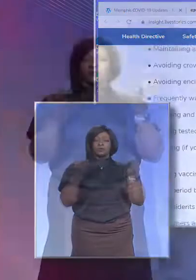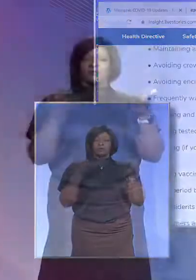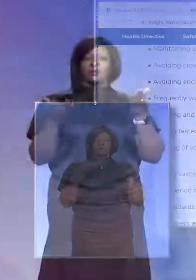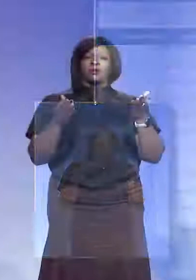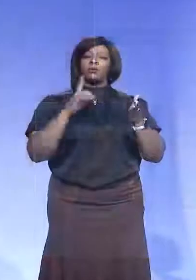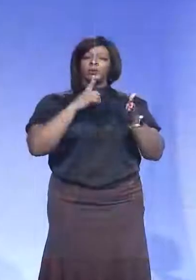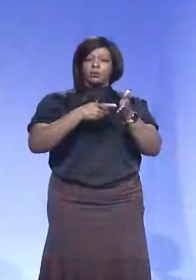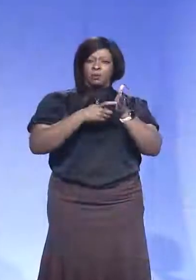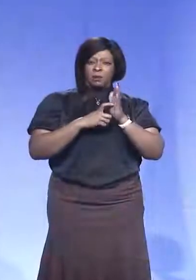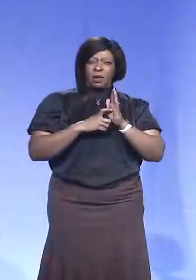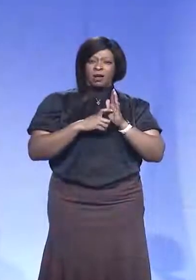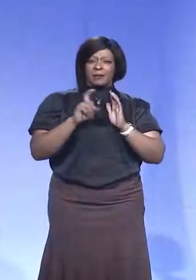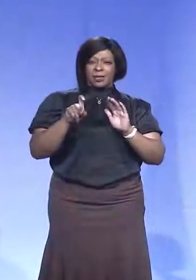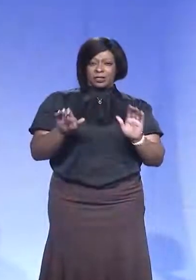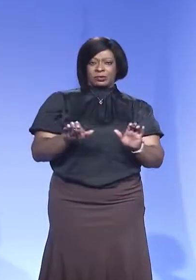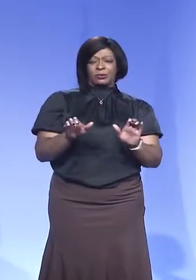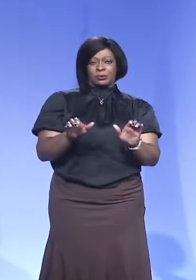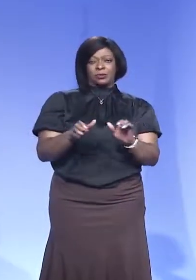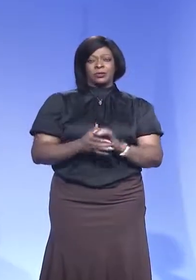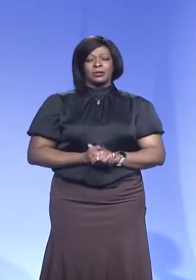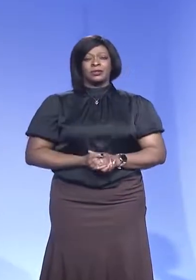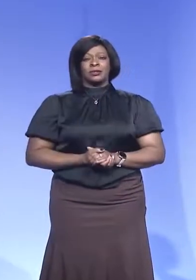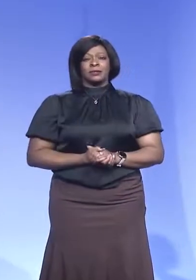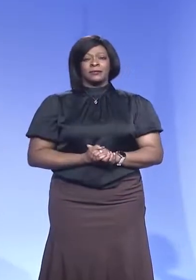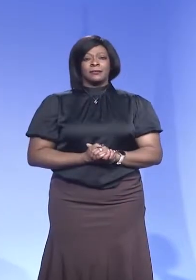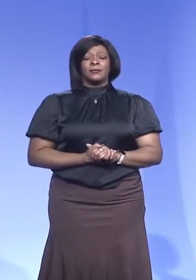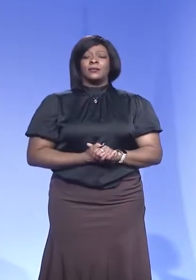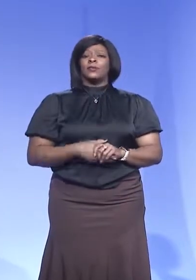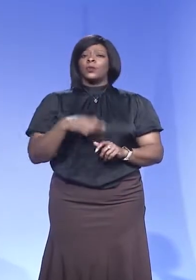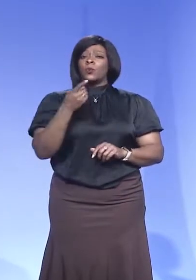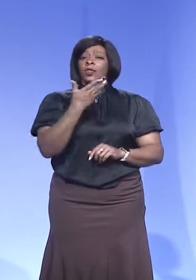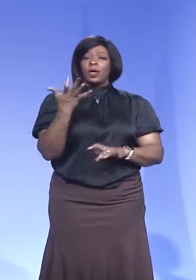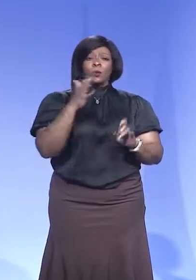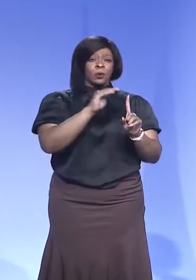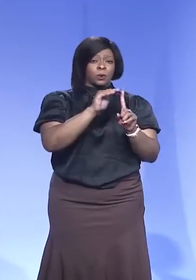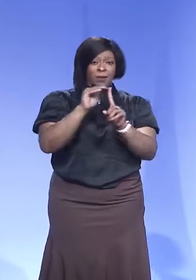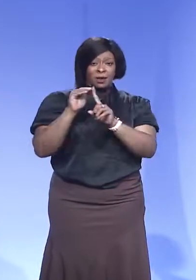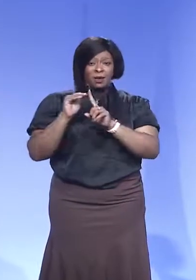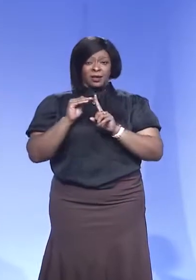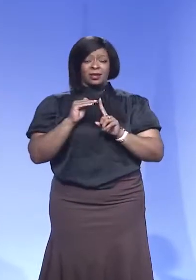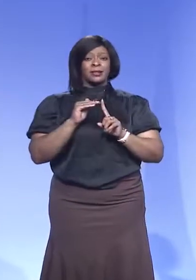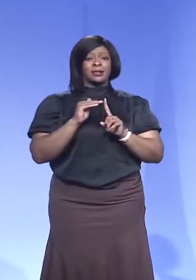are required to do. One thing I want to remind